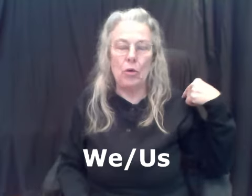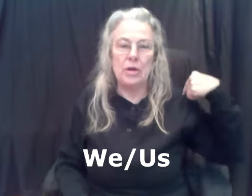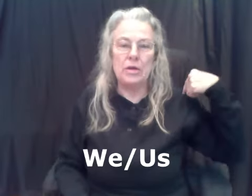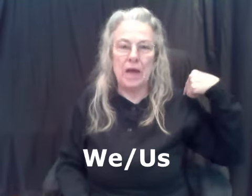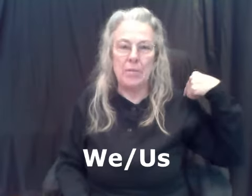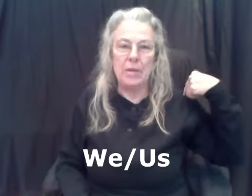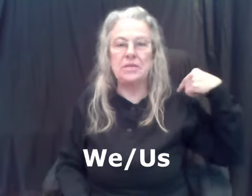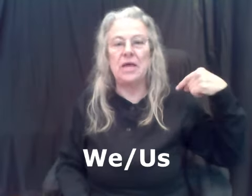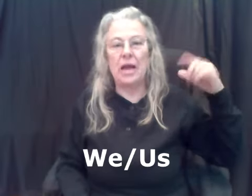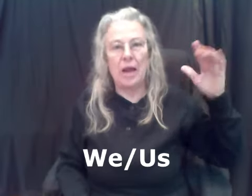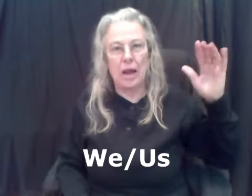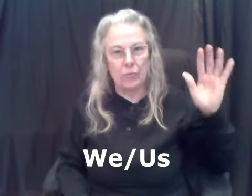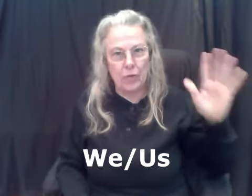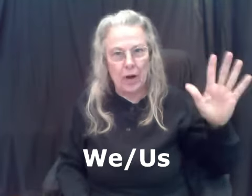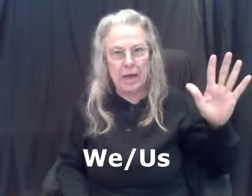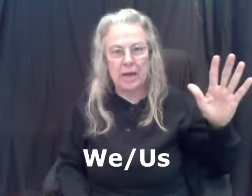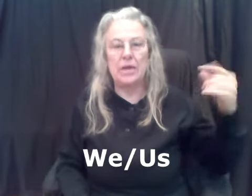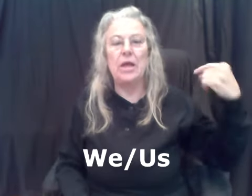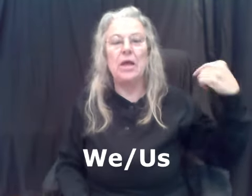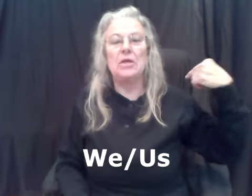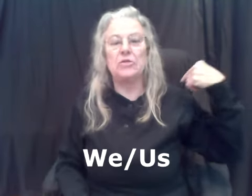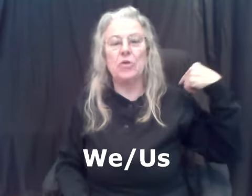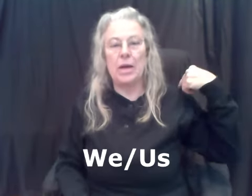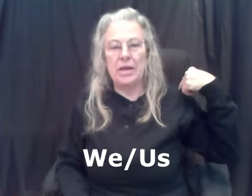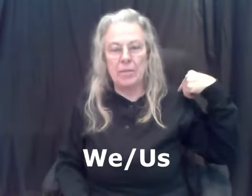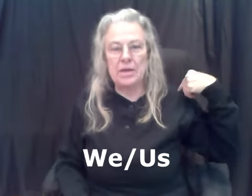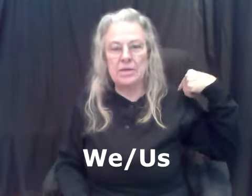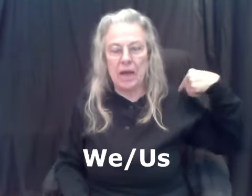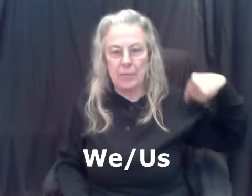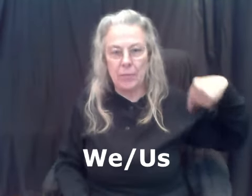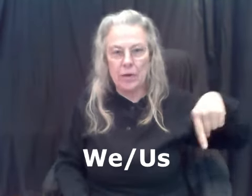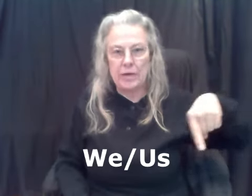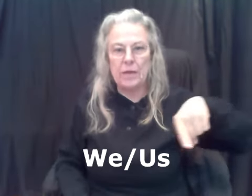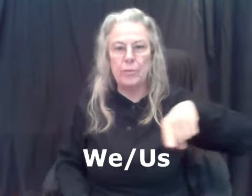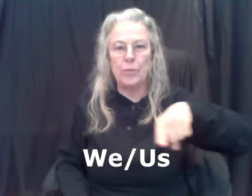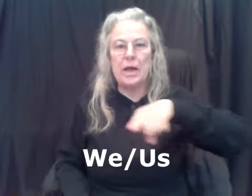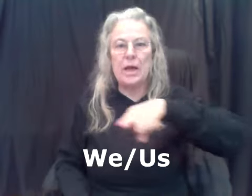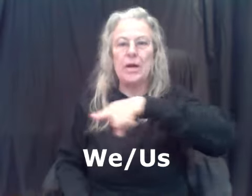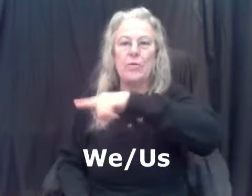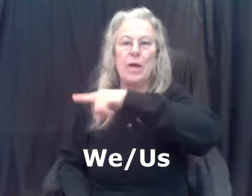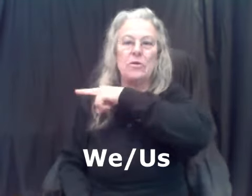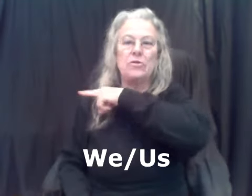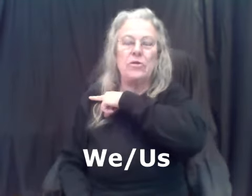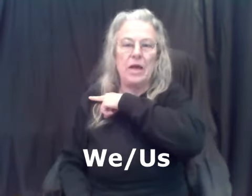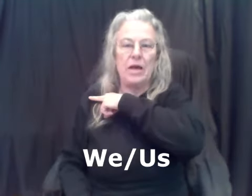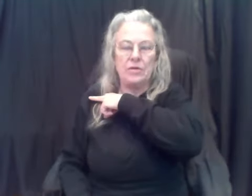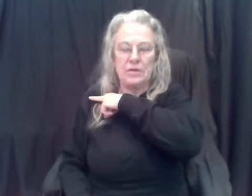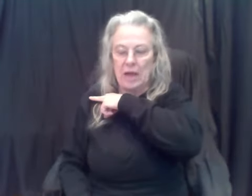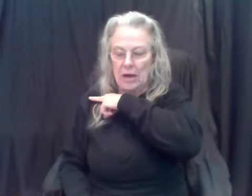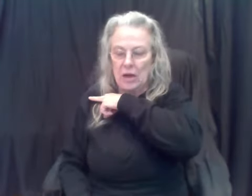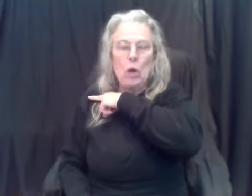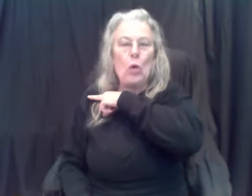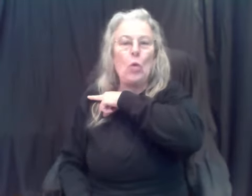dominant side I'm right-handed so my dominant side pointing bringing it around to the other side we